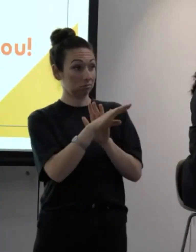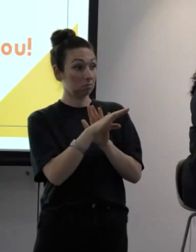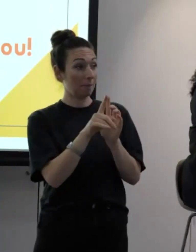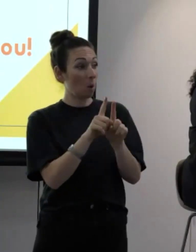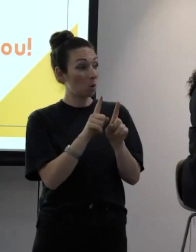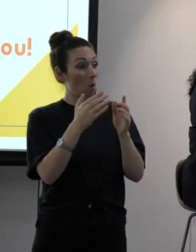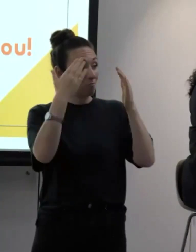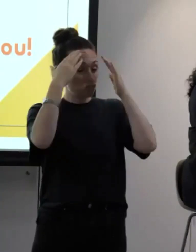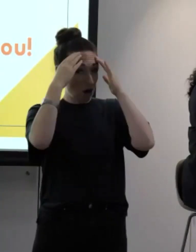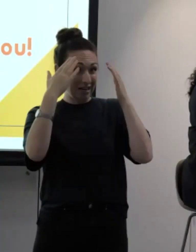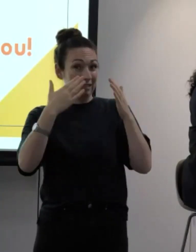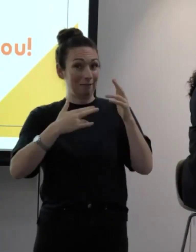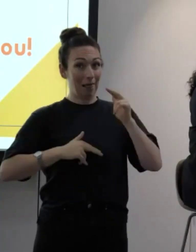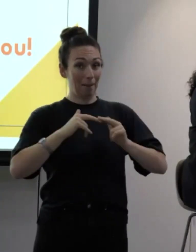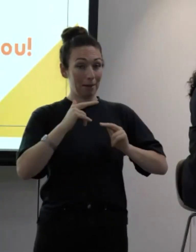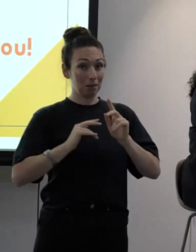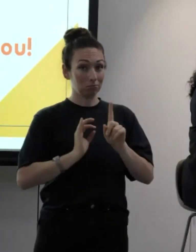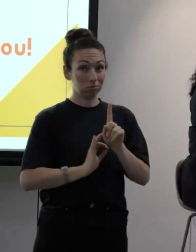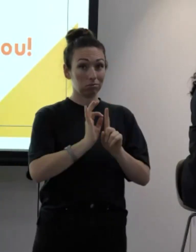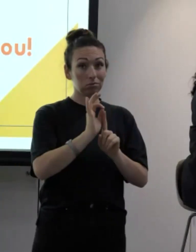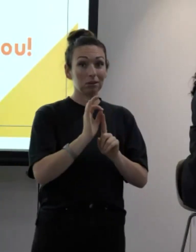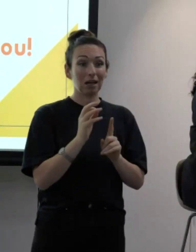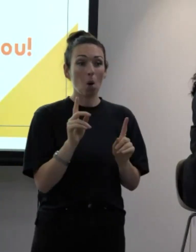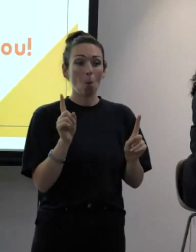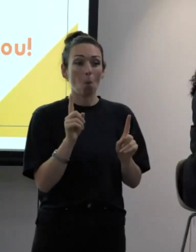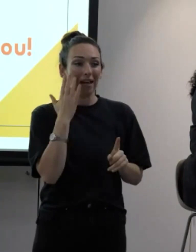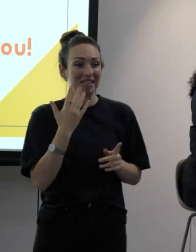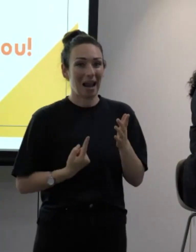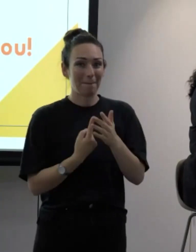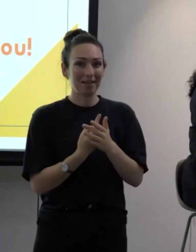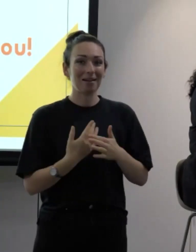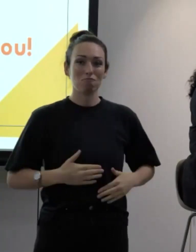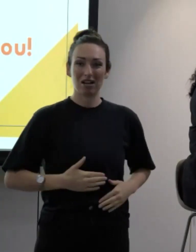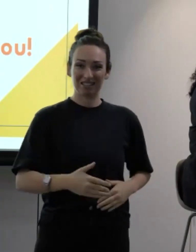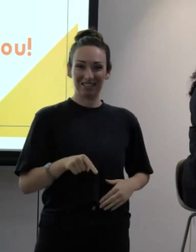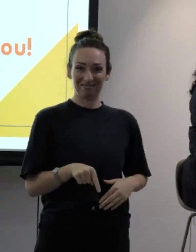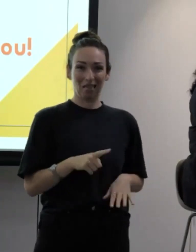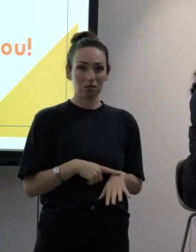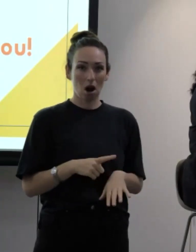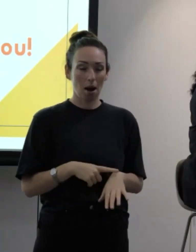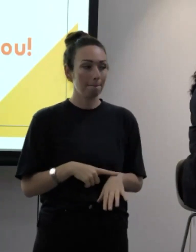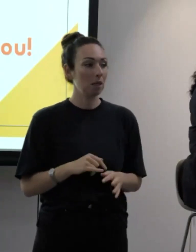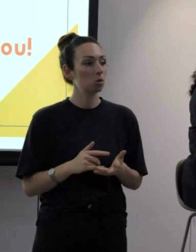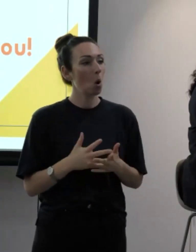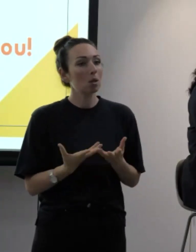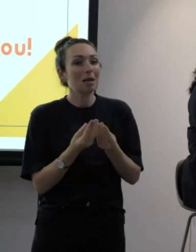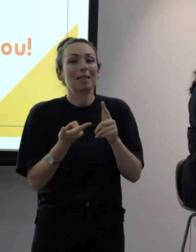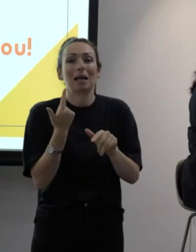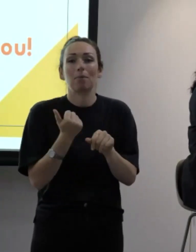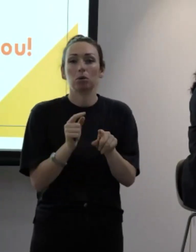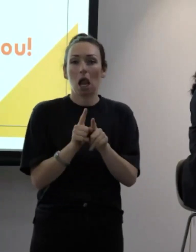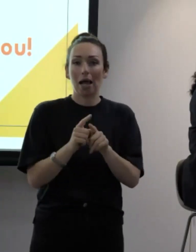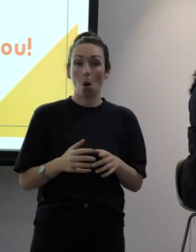development, like I was talking about. And a lot of those actually happen during pregnancy. And just as a couple of examples, things like